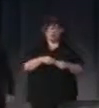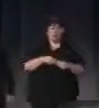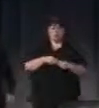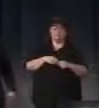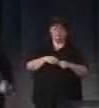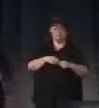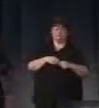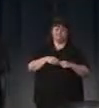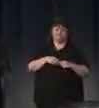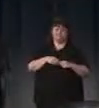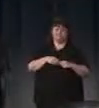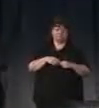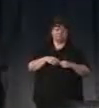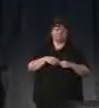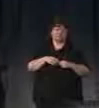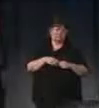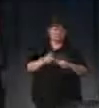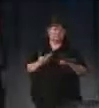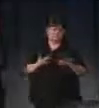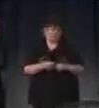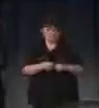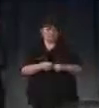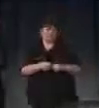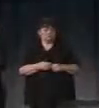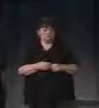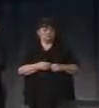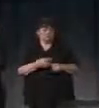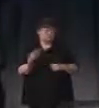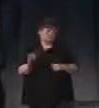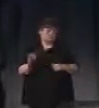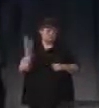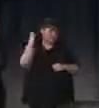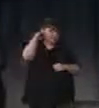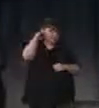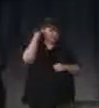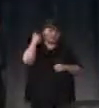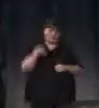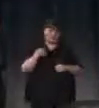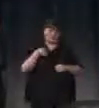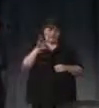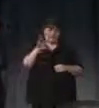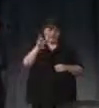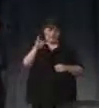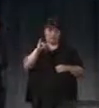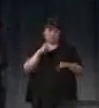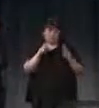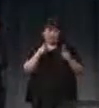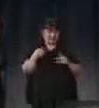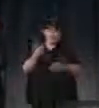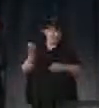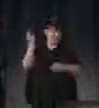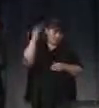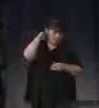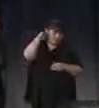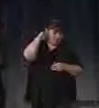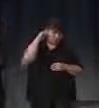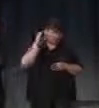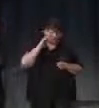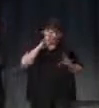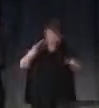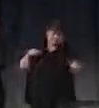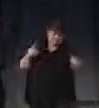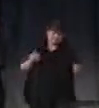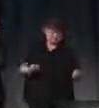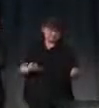because well, there's cochlear implants, of course, right? Where, I mean, people will get a cochlear implant after they've been deaf for some period